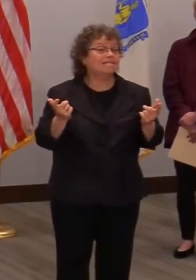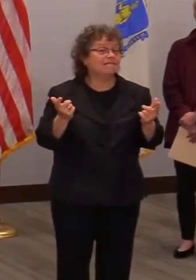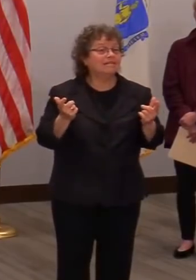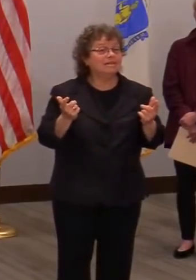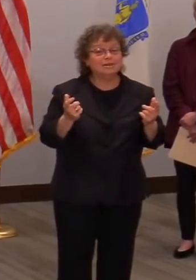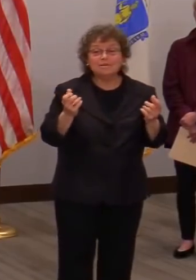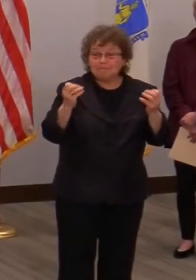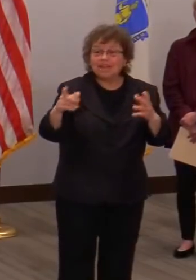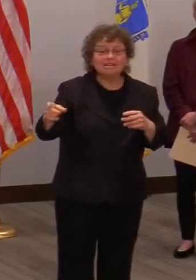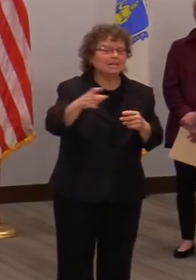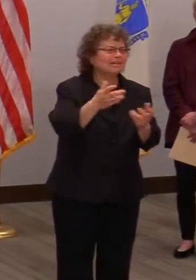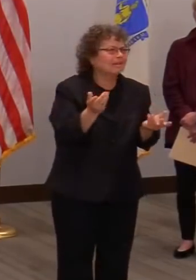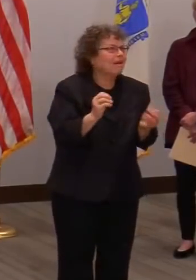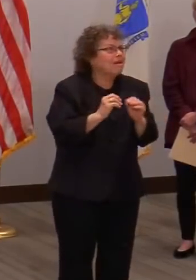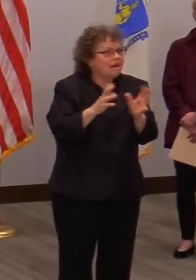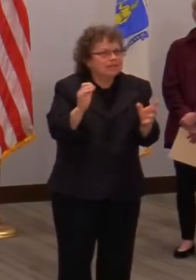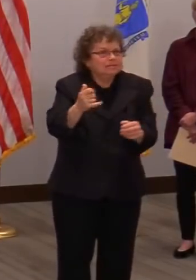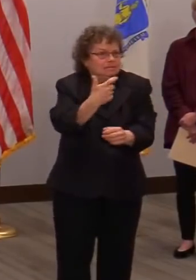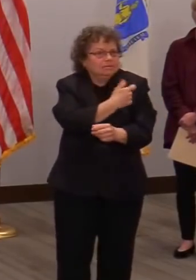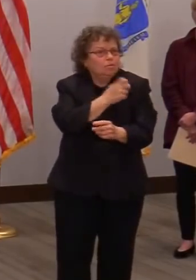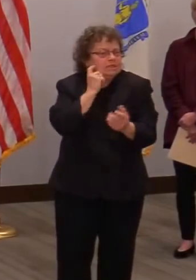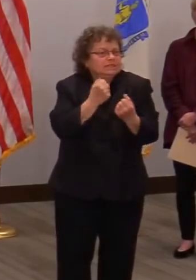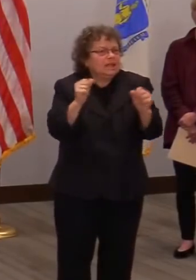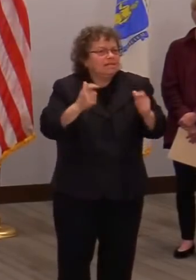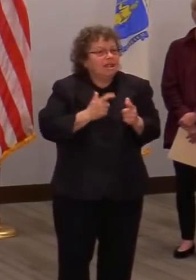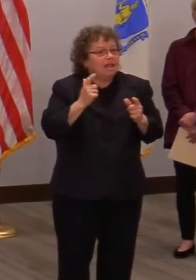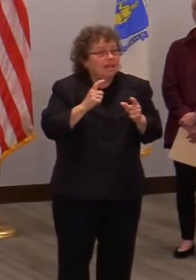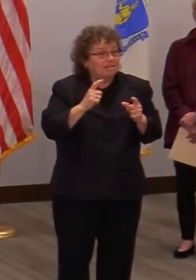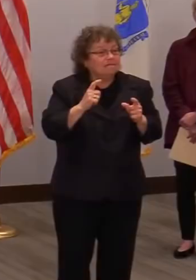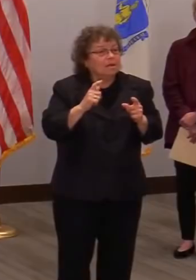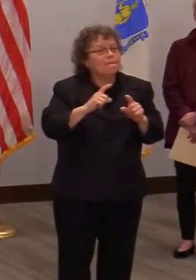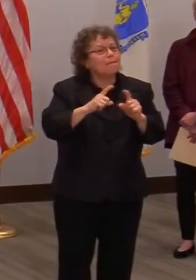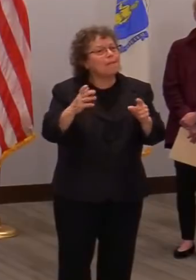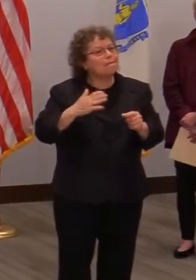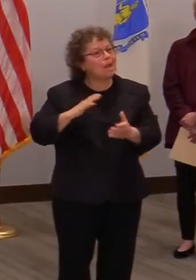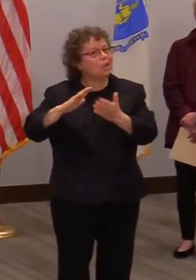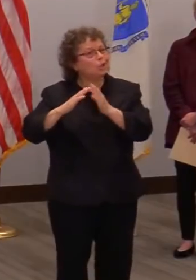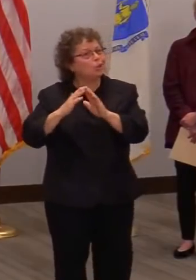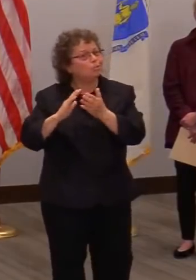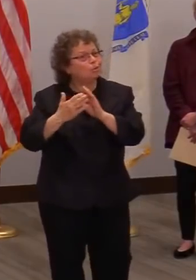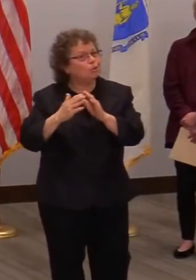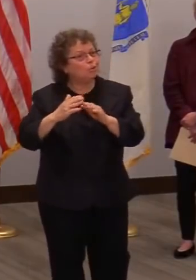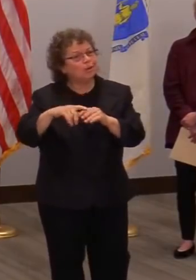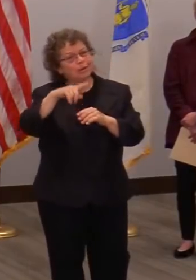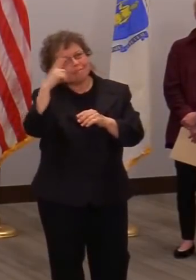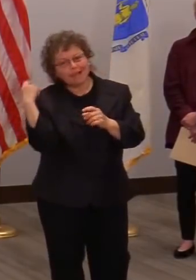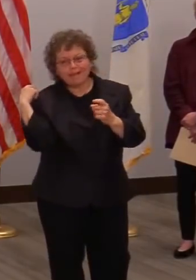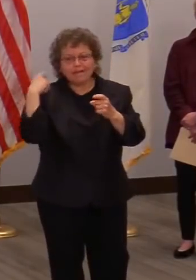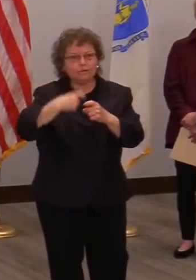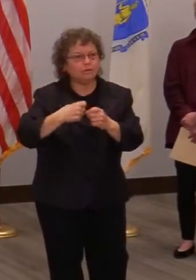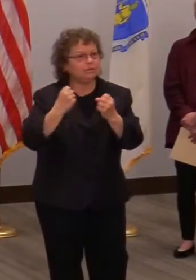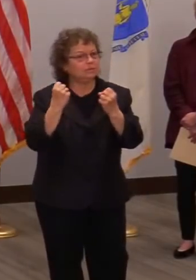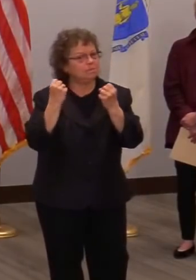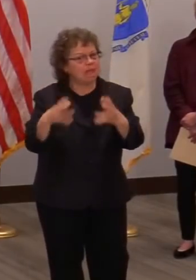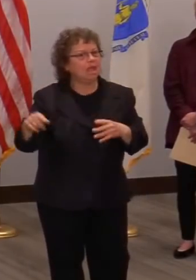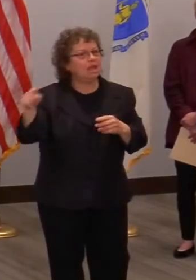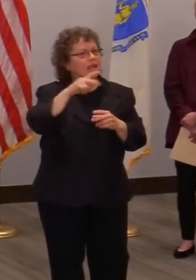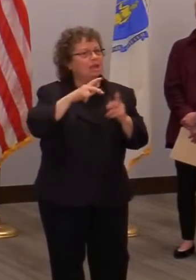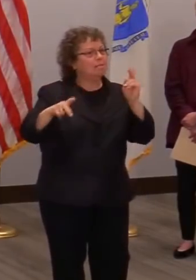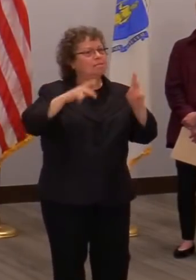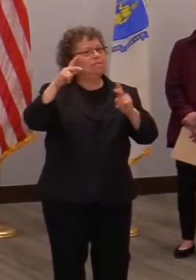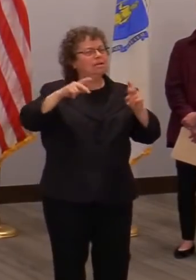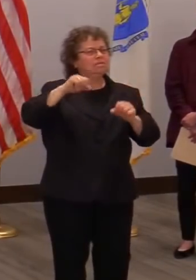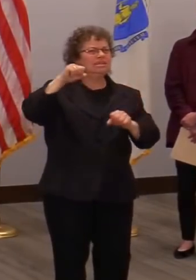to many of you and many of your audience, in my community, there is still far too many concerns, doubts,